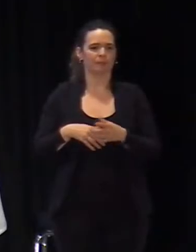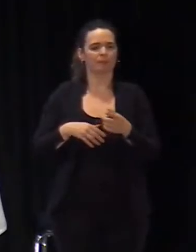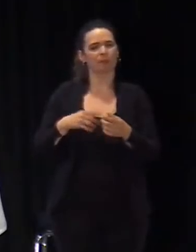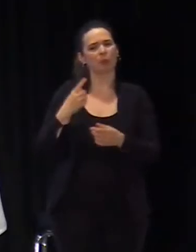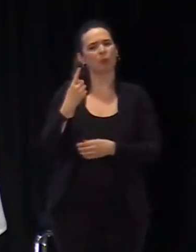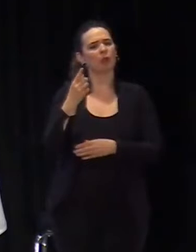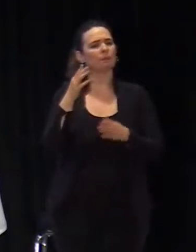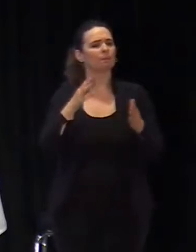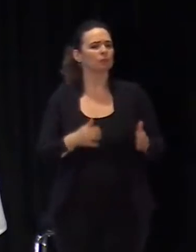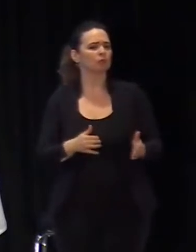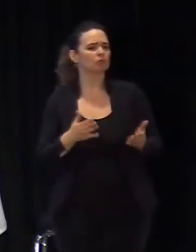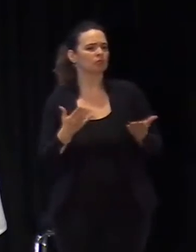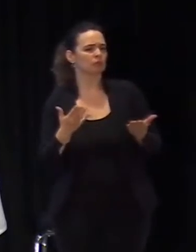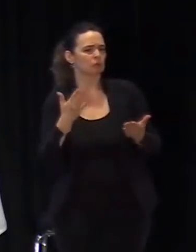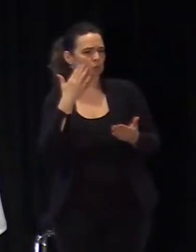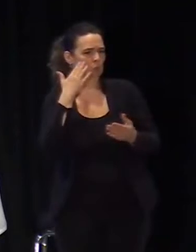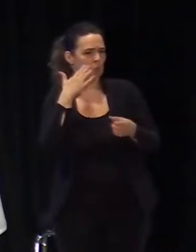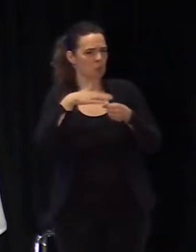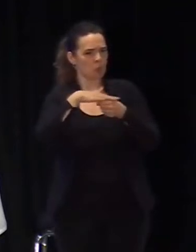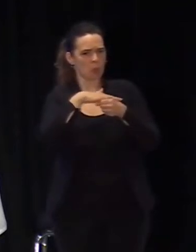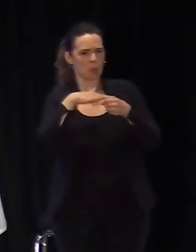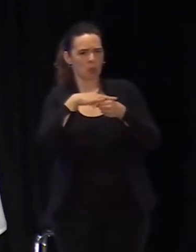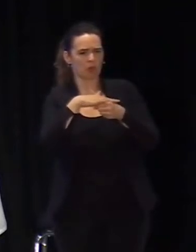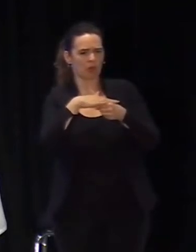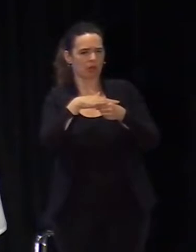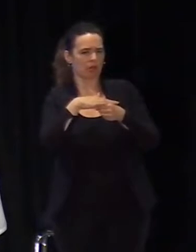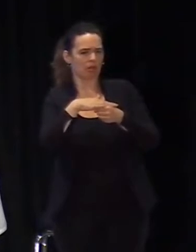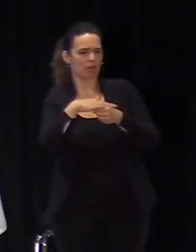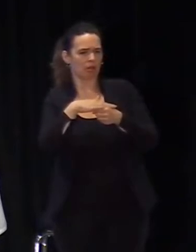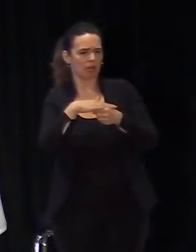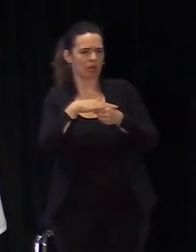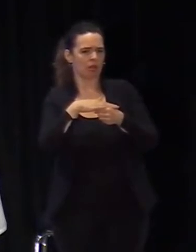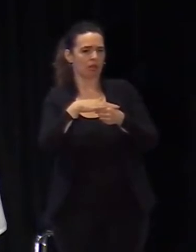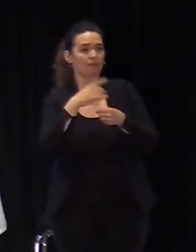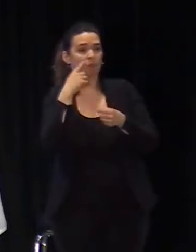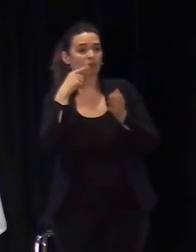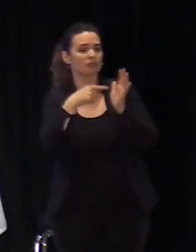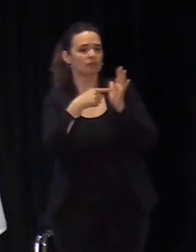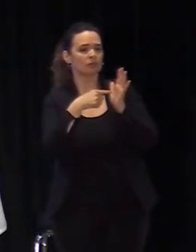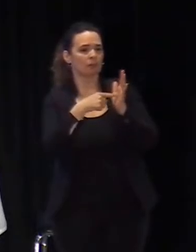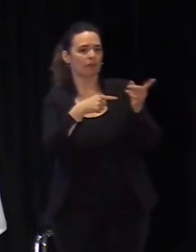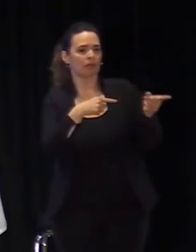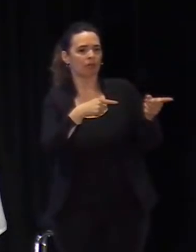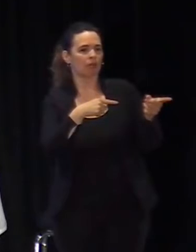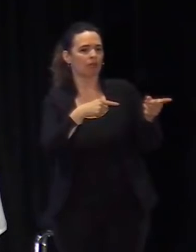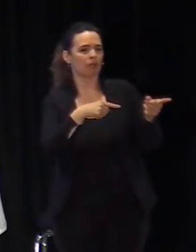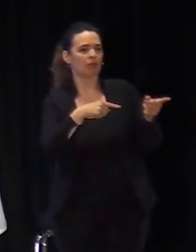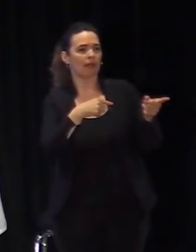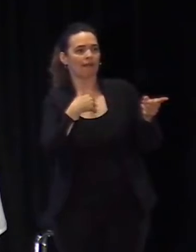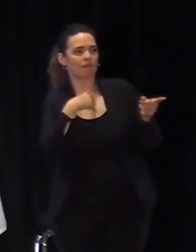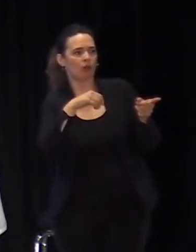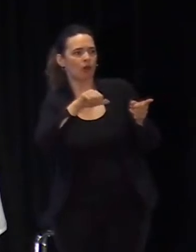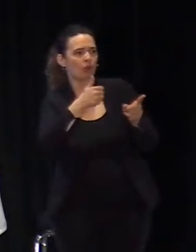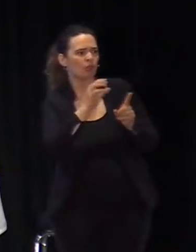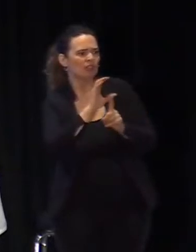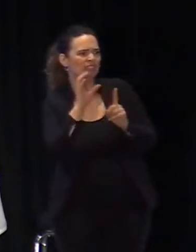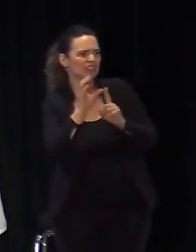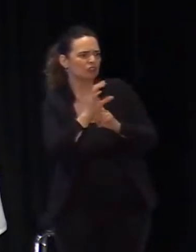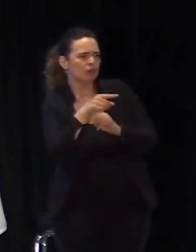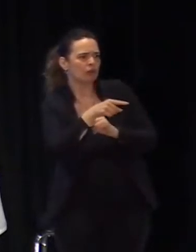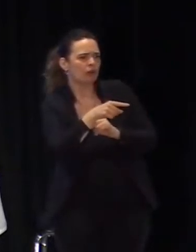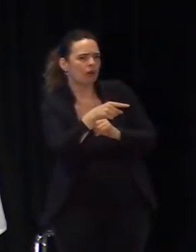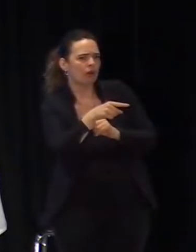hospital system here, actually, that they couldn't get a doctor's note documenting his underlying condition until the county released its protocols.